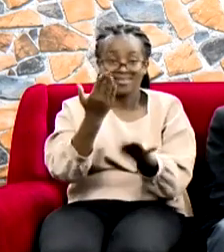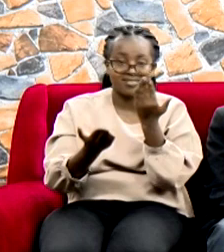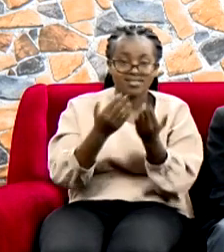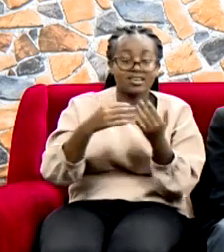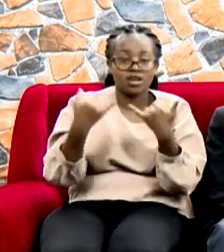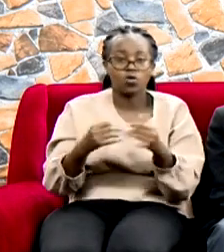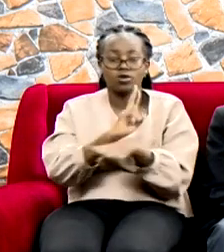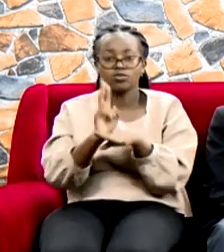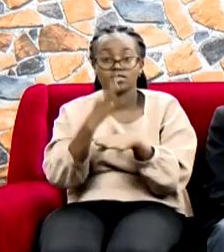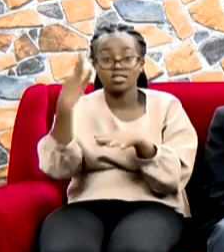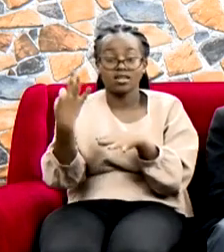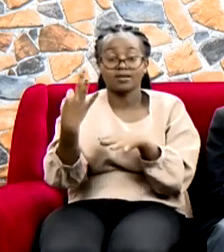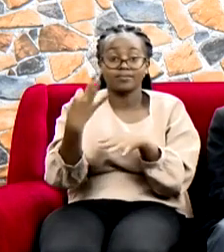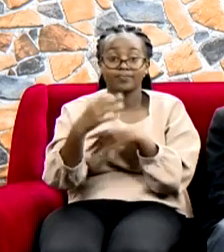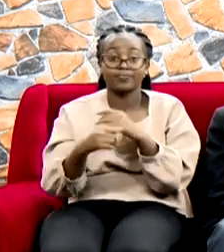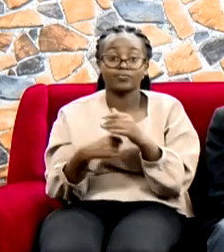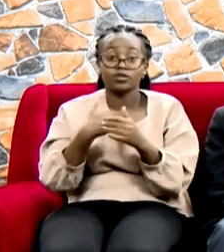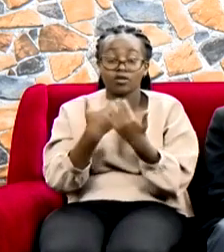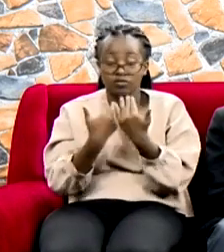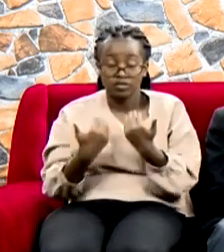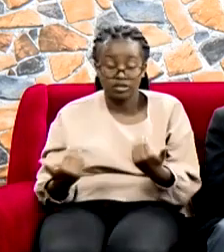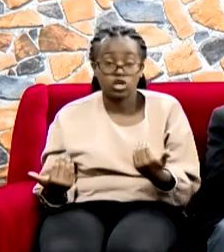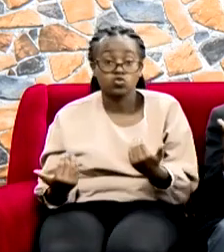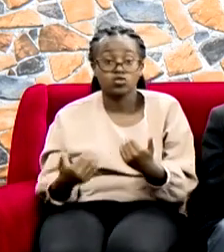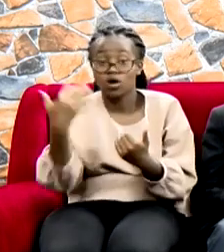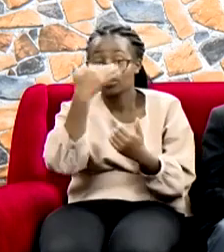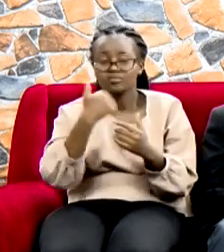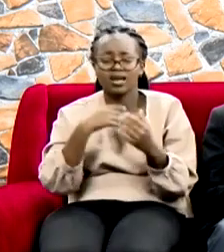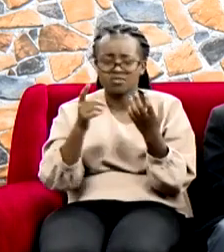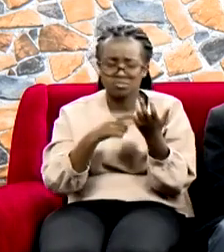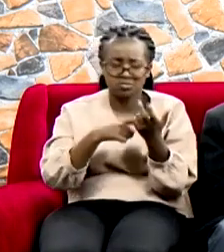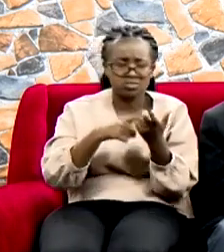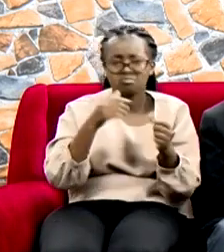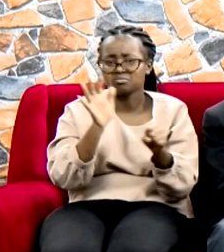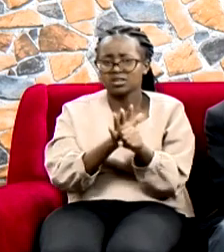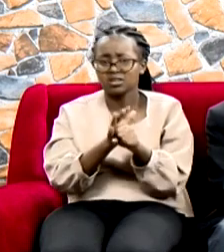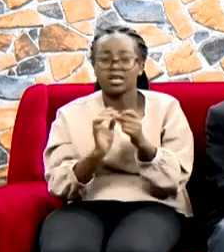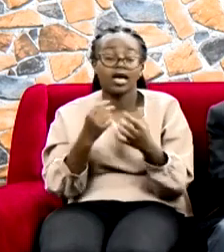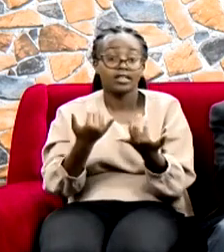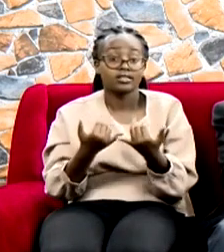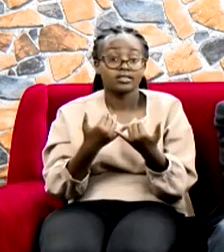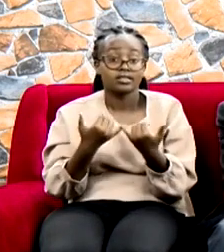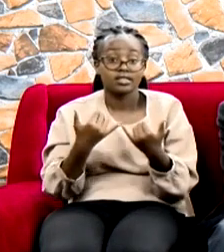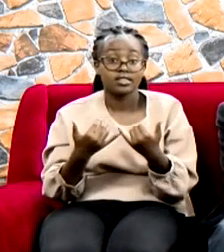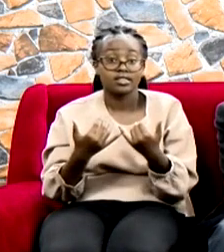3rd edition. We have Childhood Autism Rating Scale. There are quite a number. Those are now the tools that